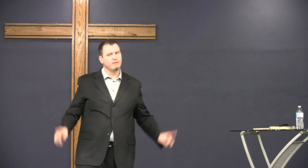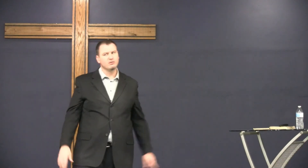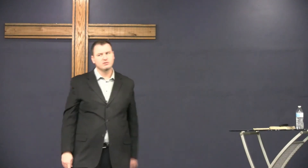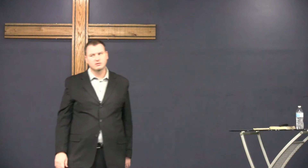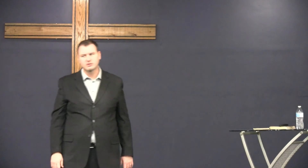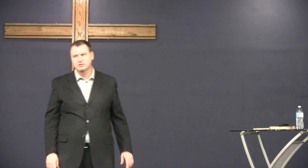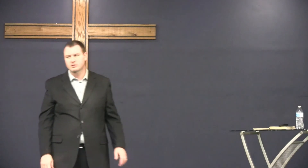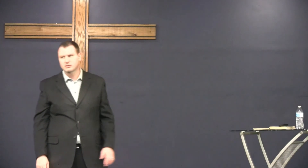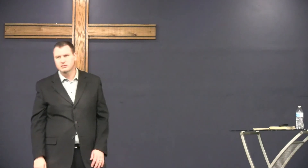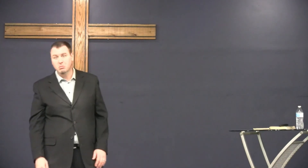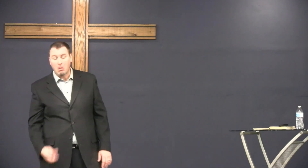This is different.